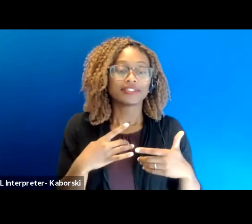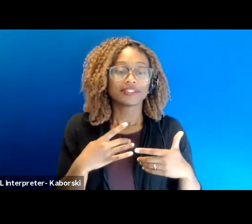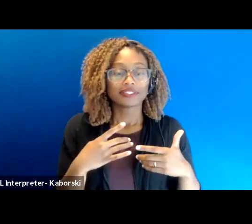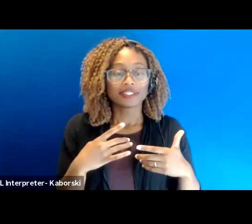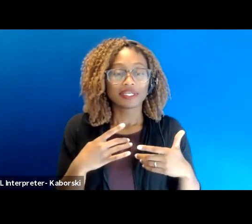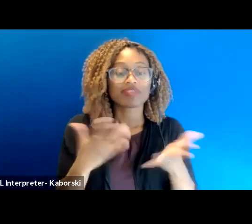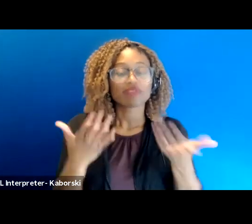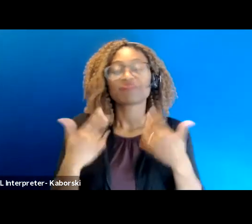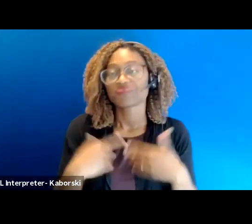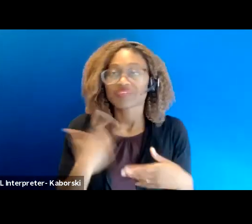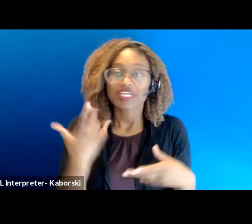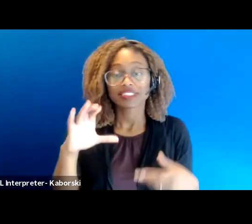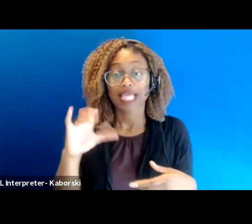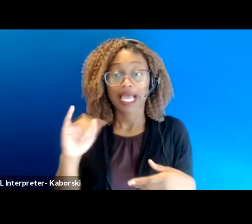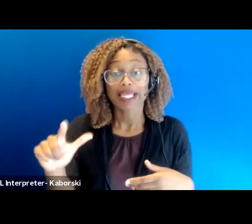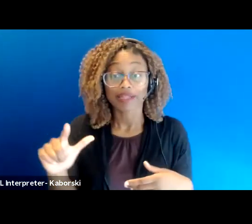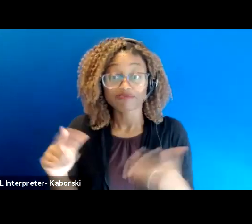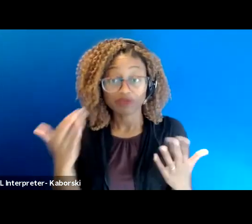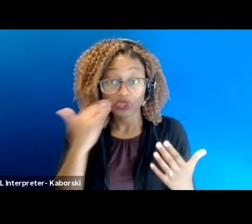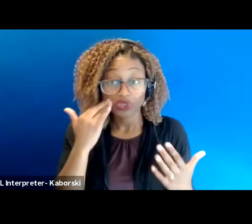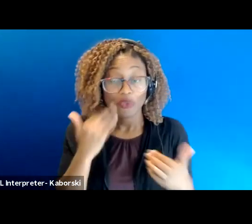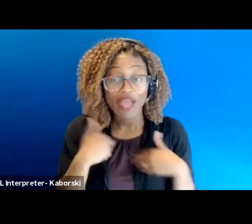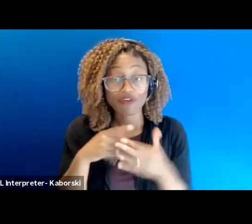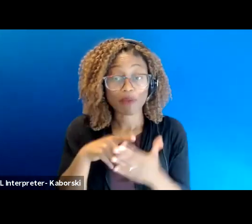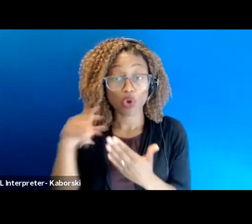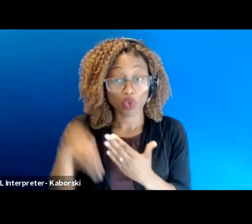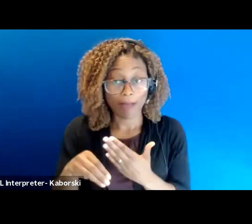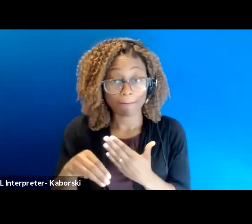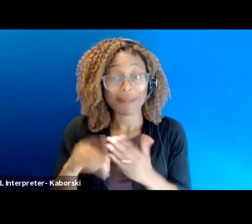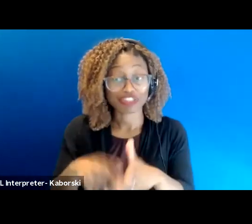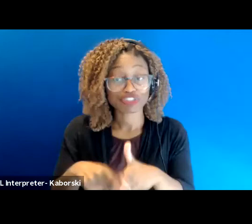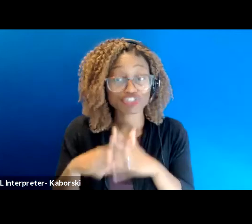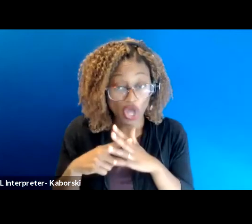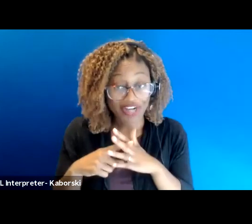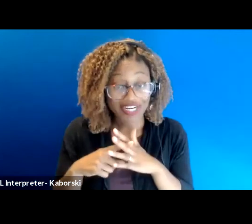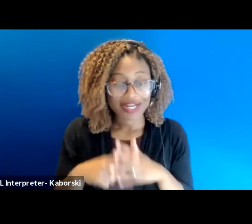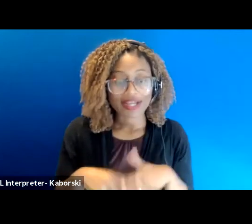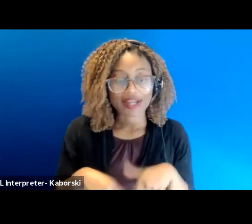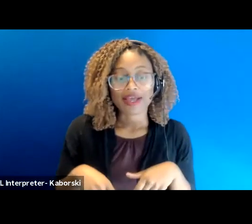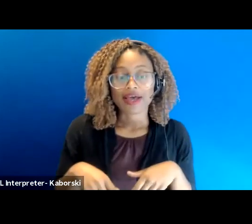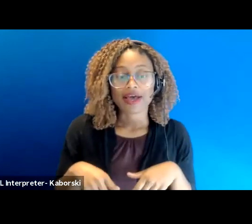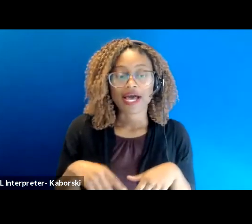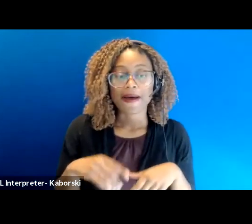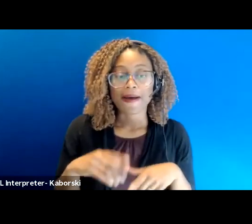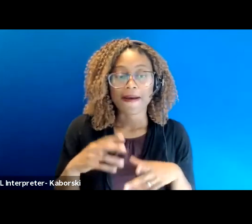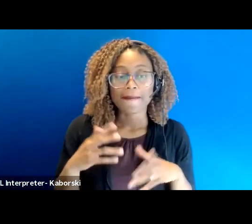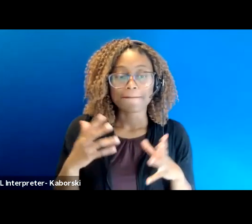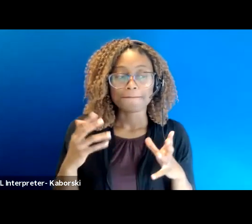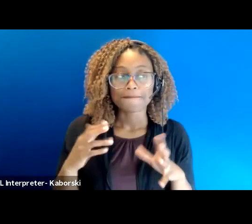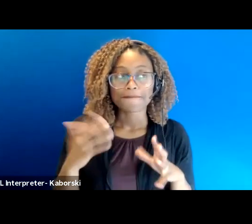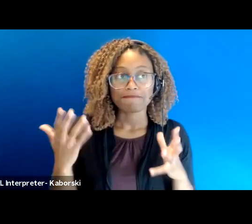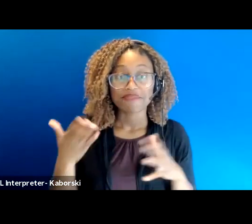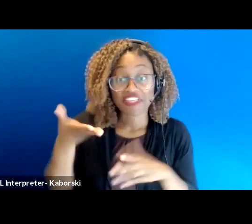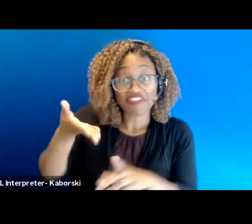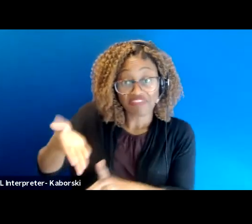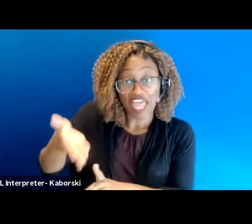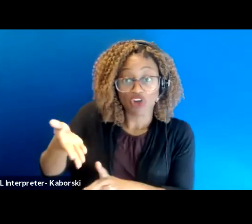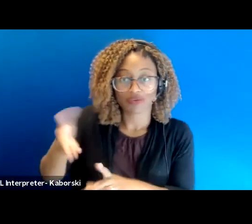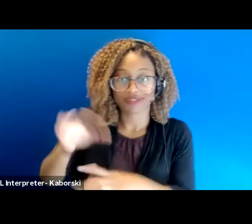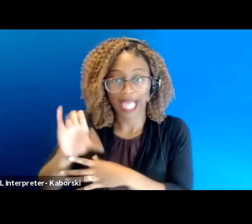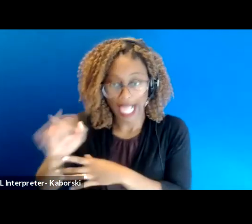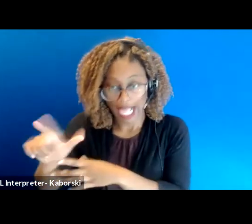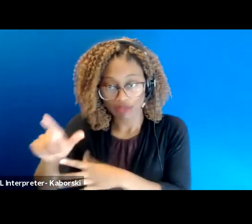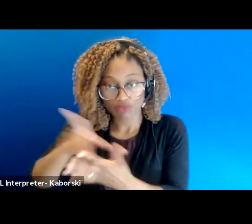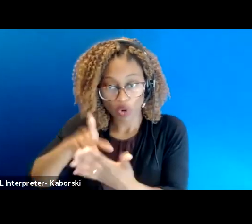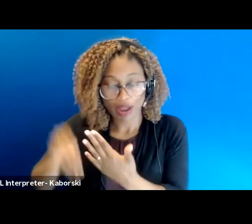Living, it's that it's a program that started out at the Center for Independent Living.